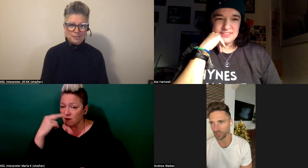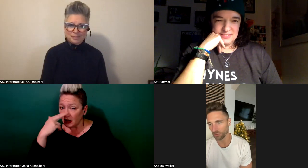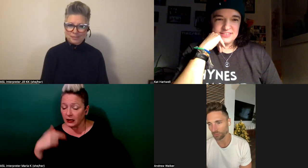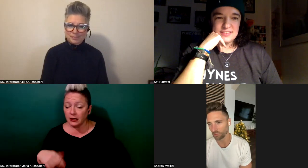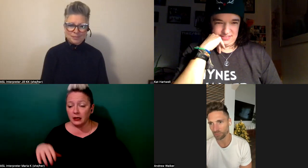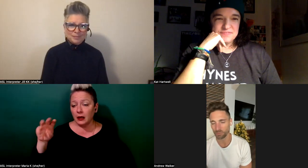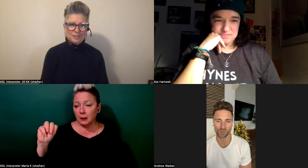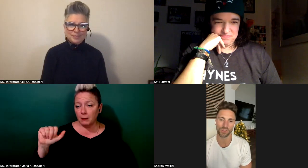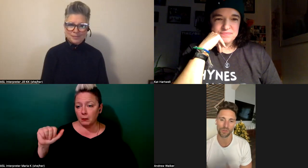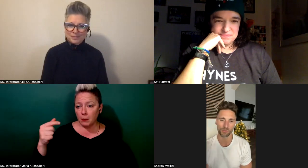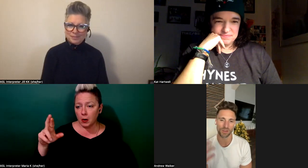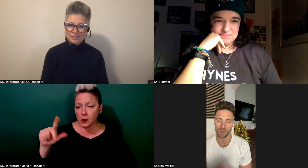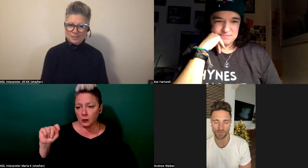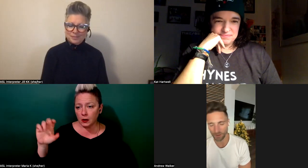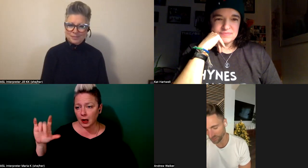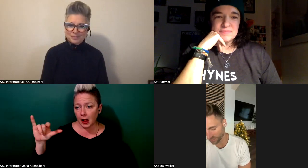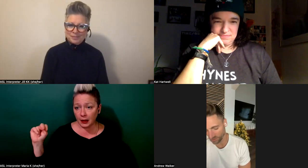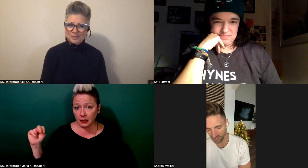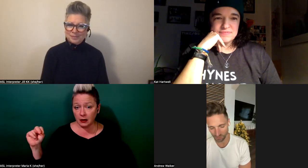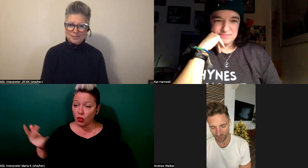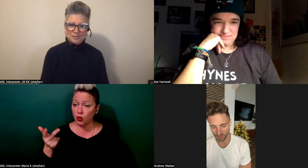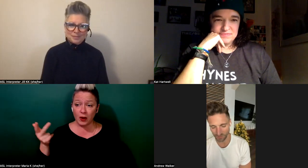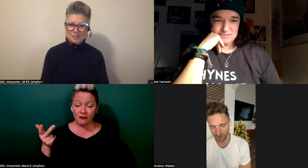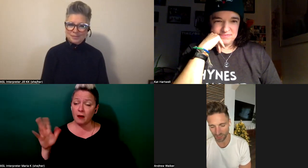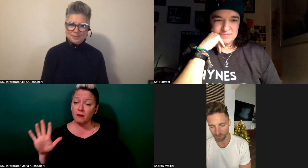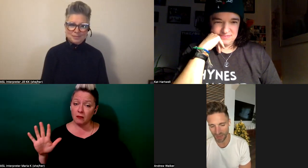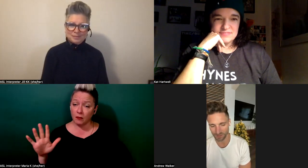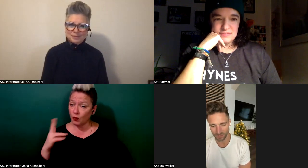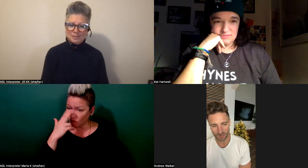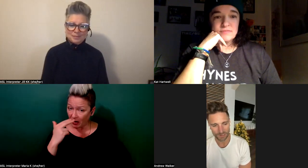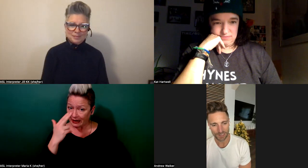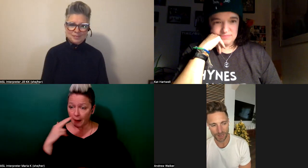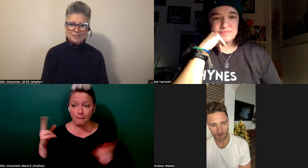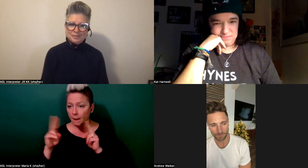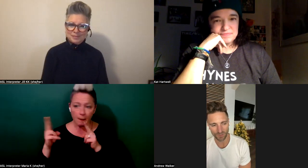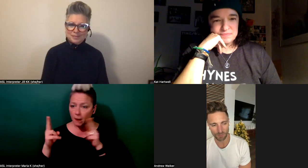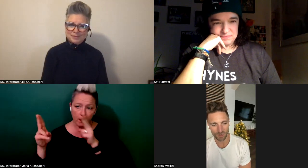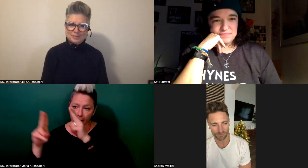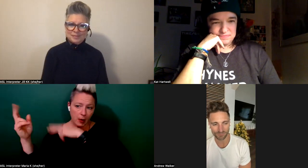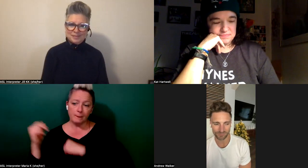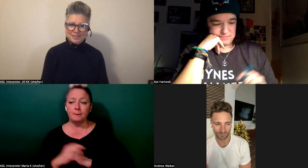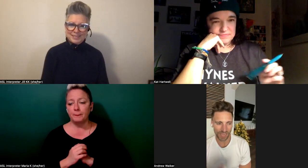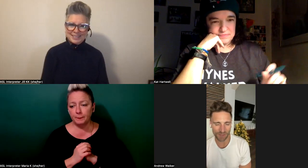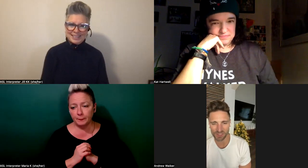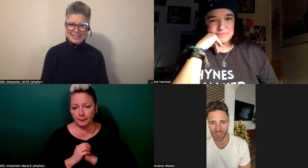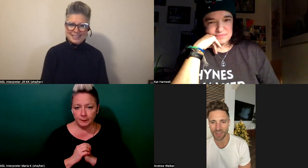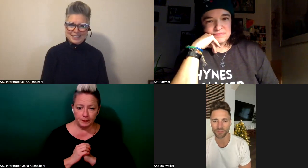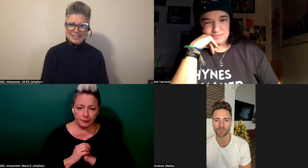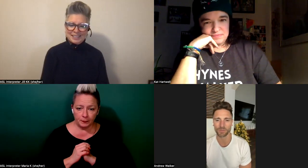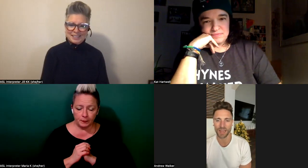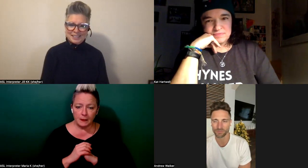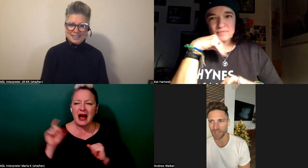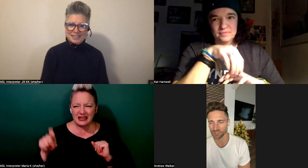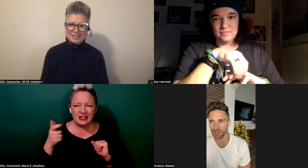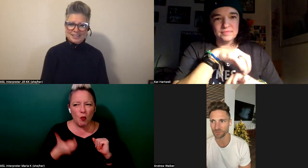Collin, between the three of them, it was just really, really funny banter. But I have to see it. I have